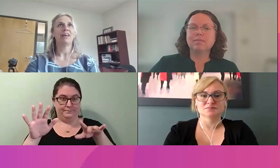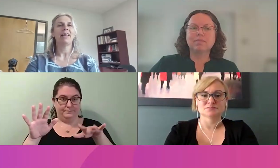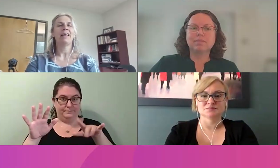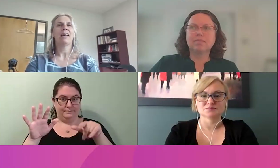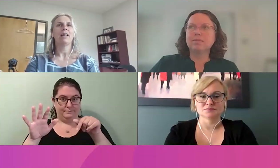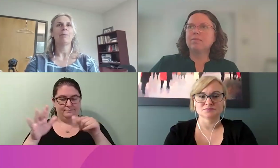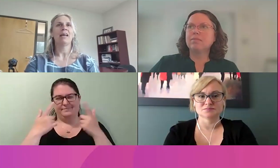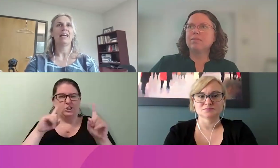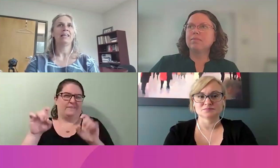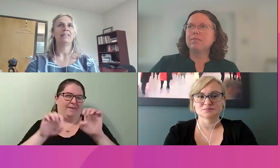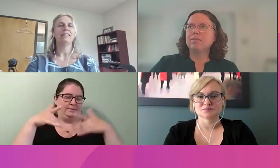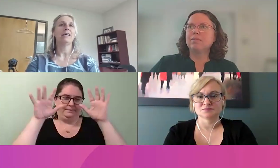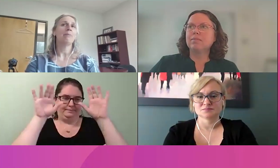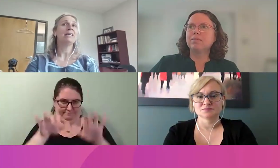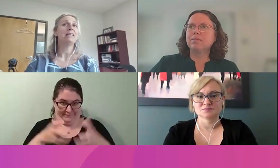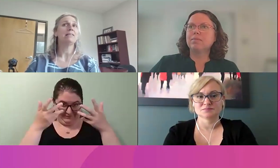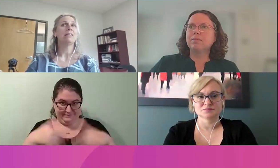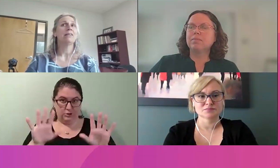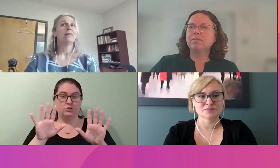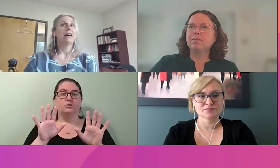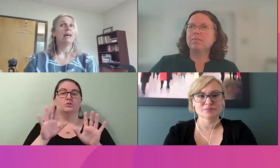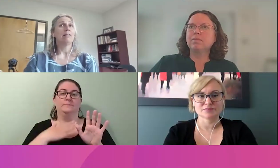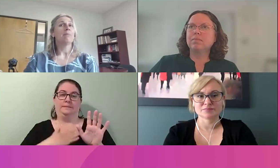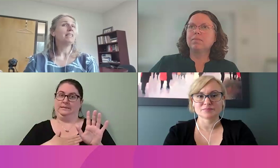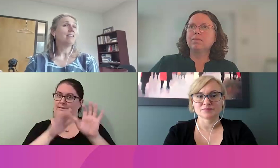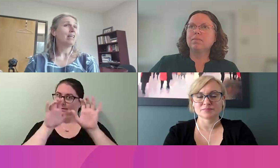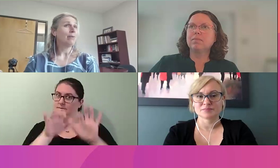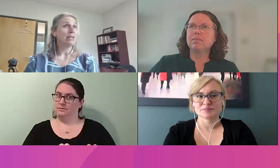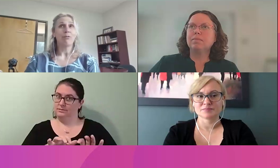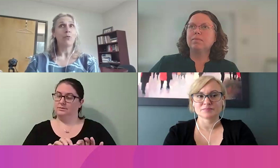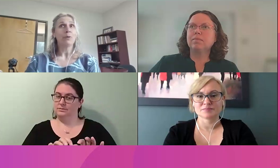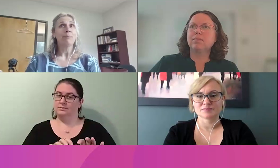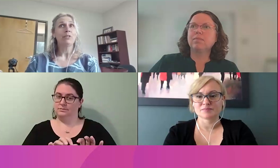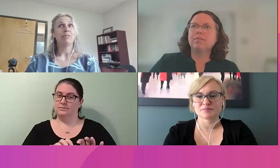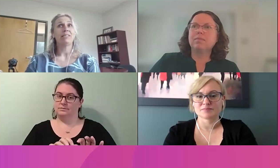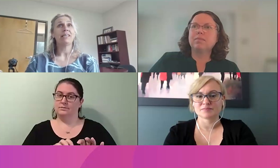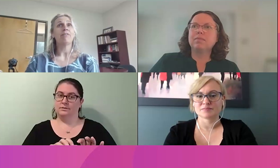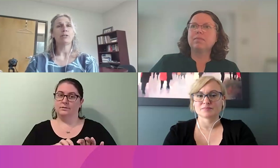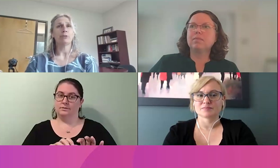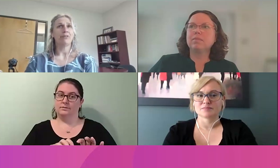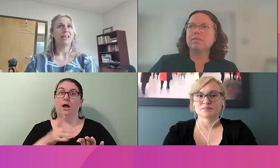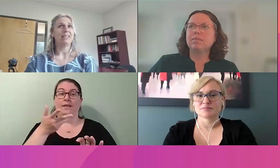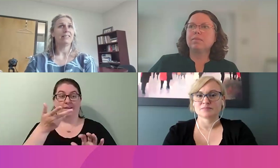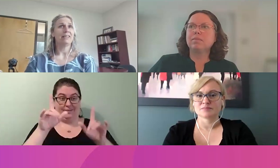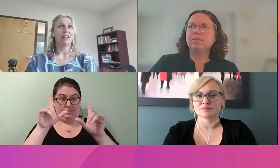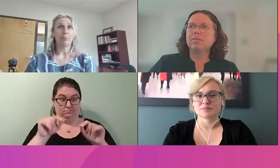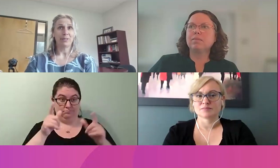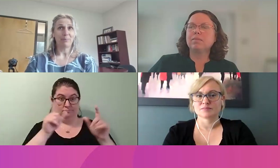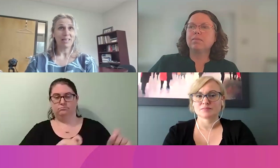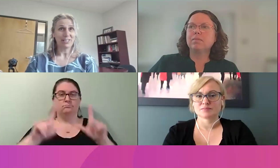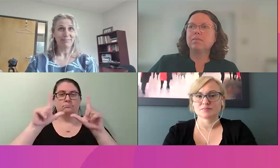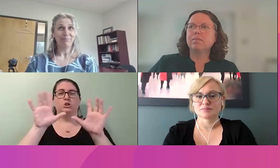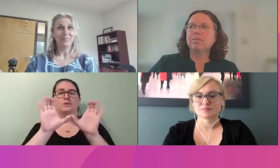little survey, and please complete the evaluation form to receive a certificate